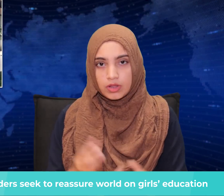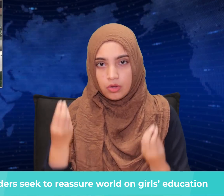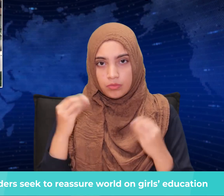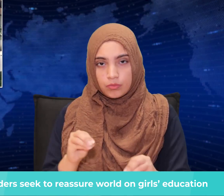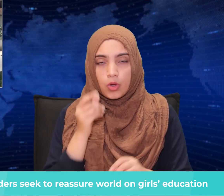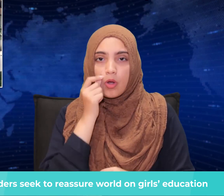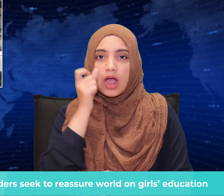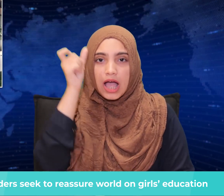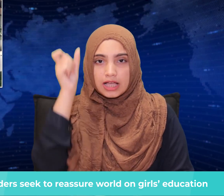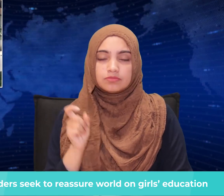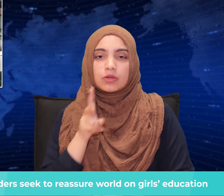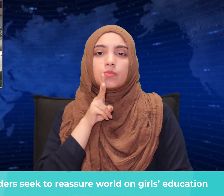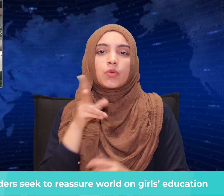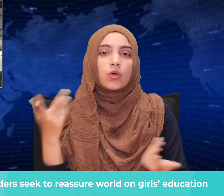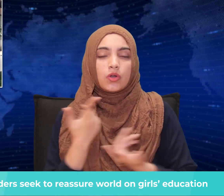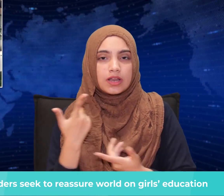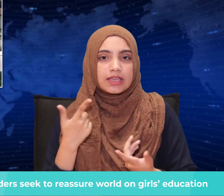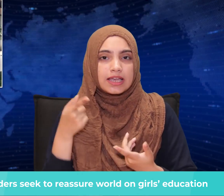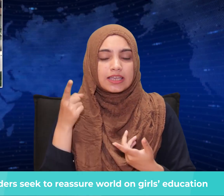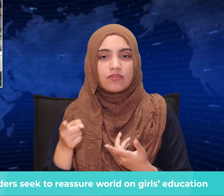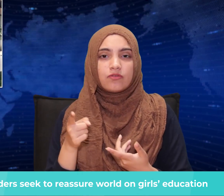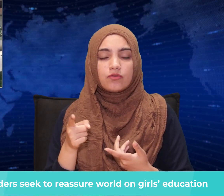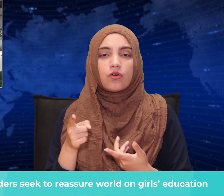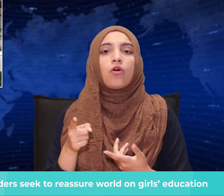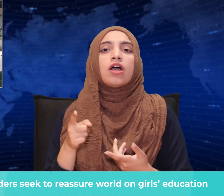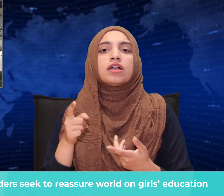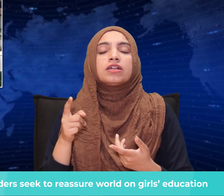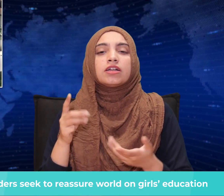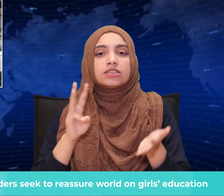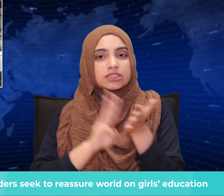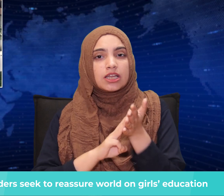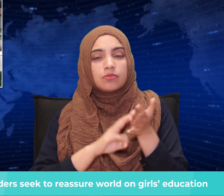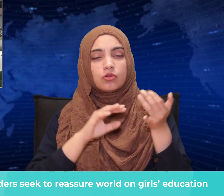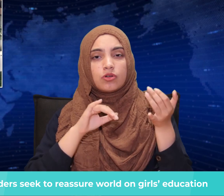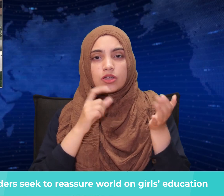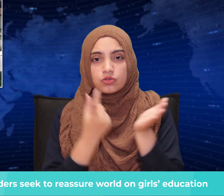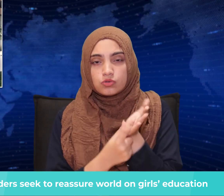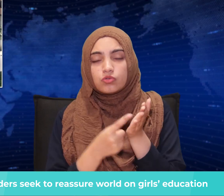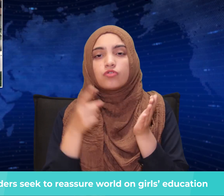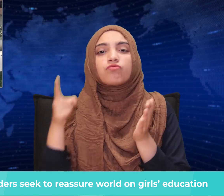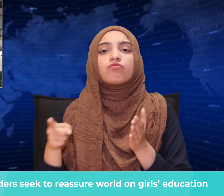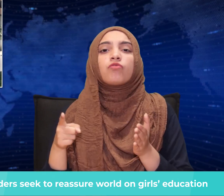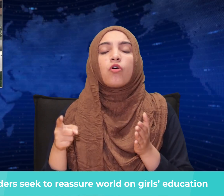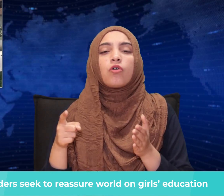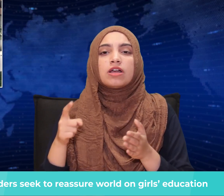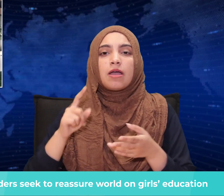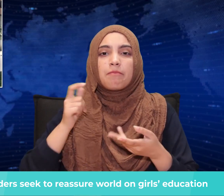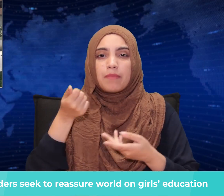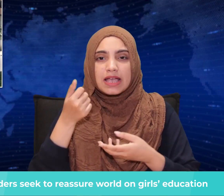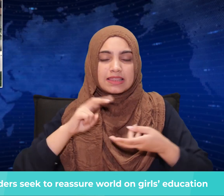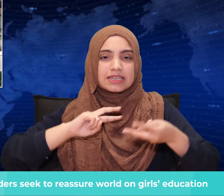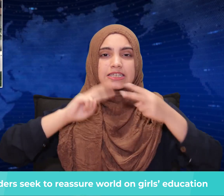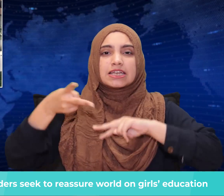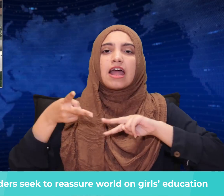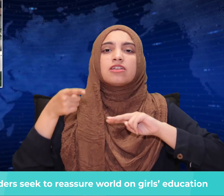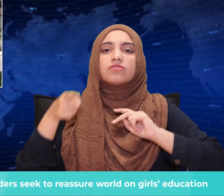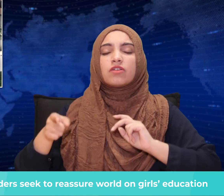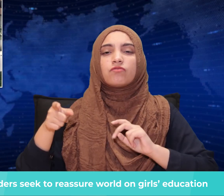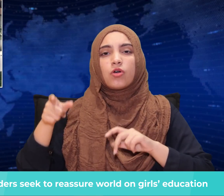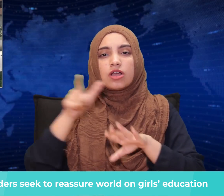Jean-Claude Farrar, Western Union's president in Asia, Europe, the Middle East, and Africa, told Reuters